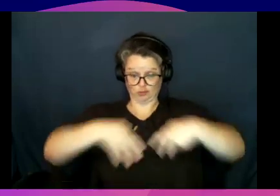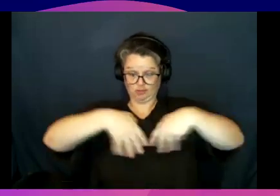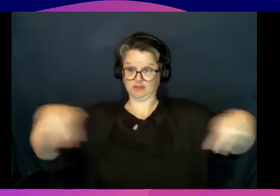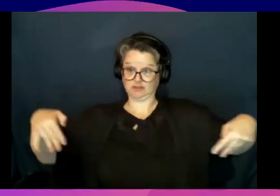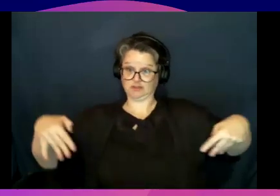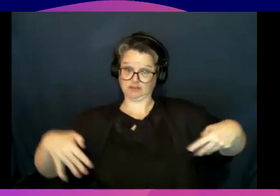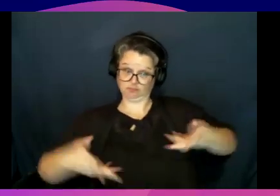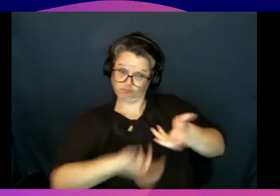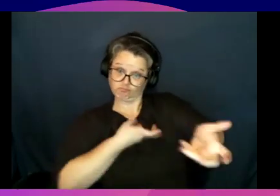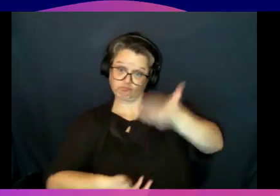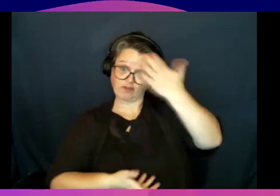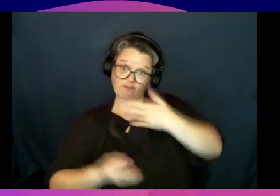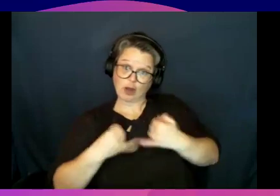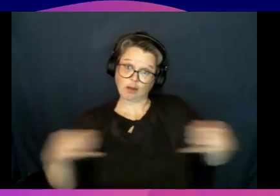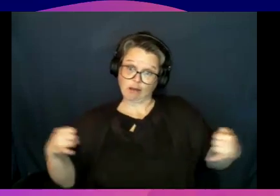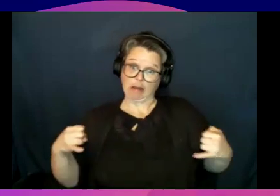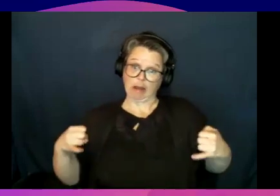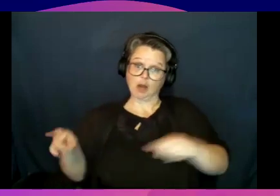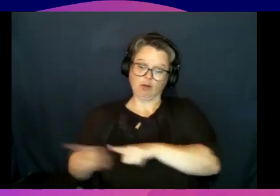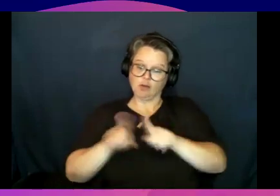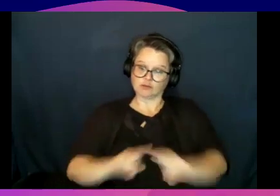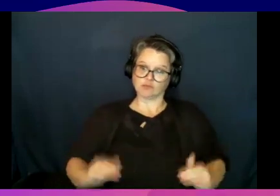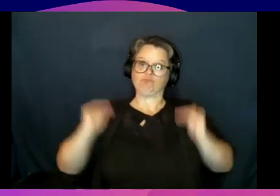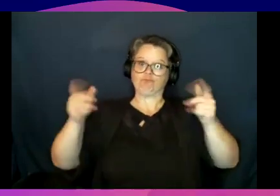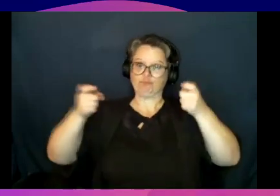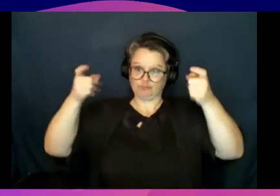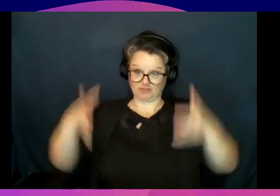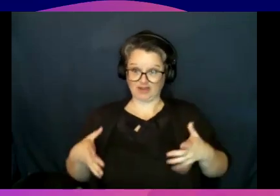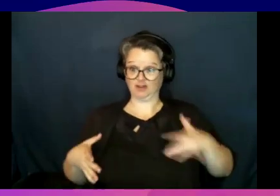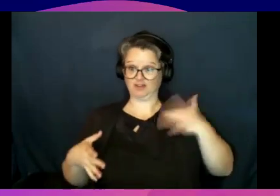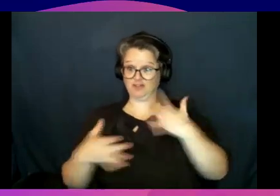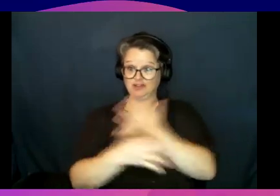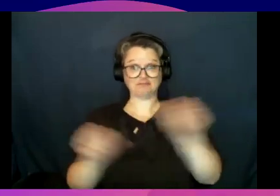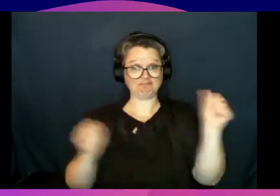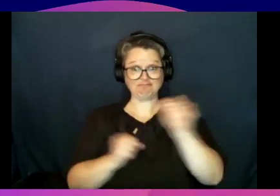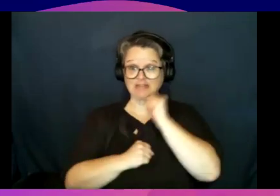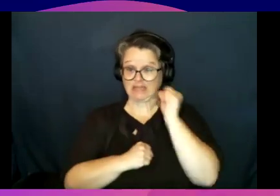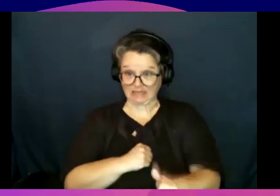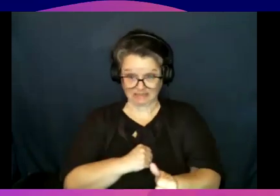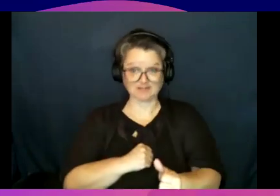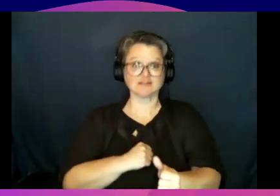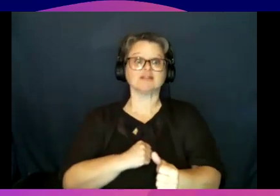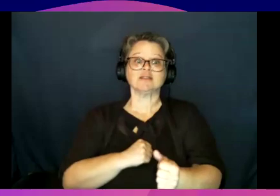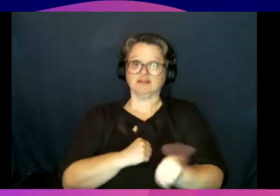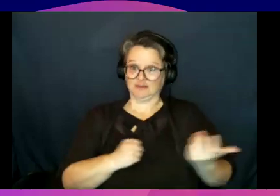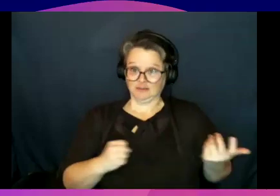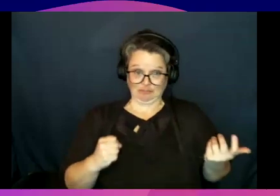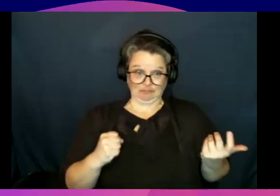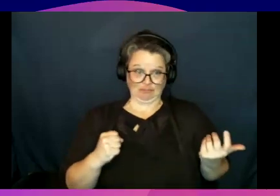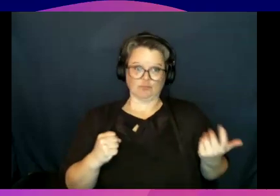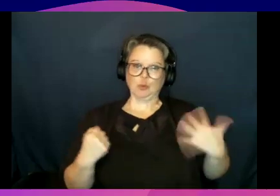work itself, but also the workplace environment and culture. We received reports of exposure to violence